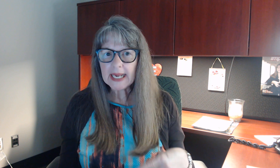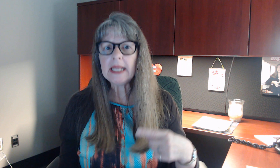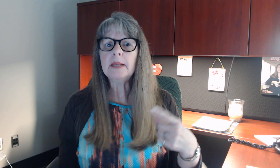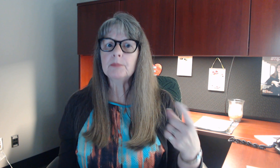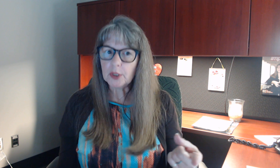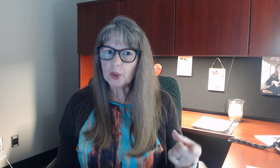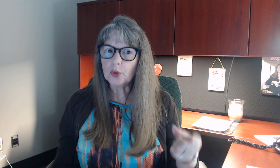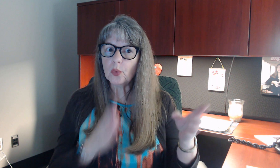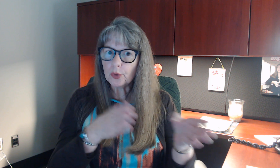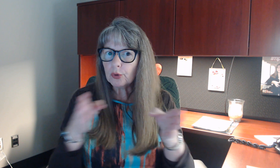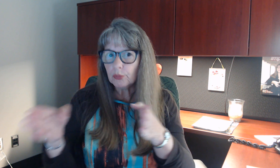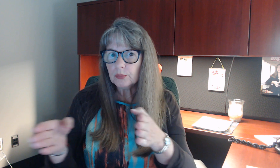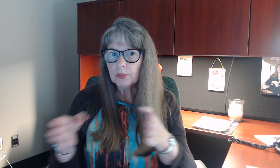Planning, put it in order.